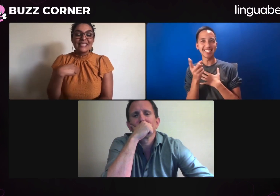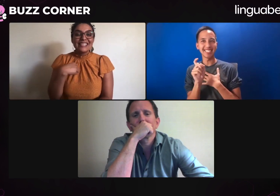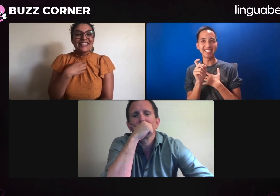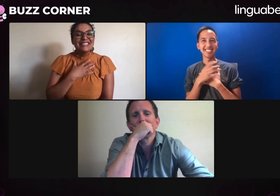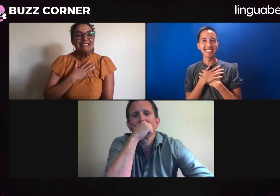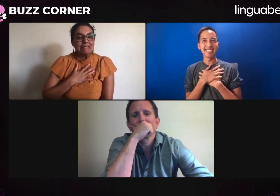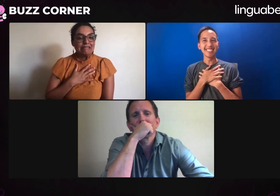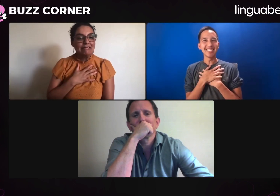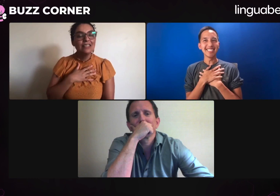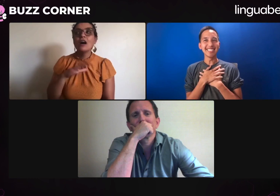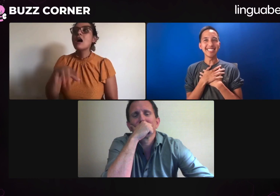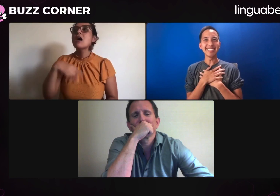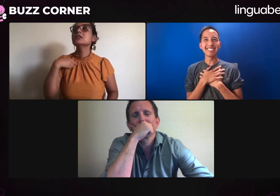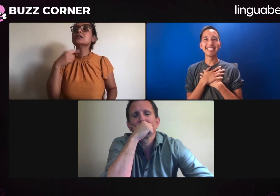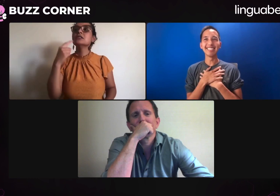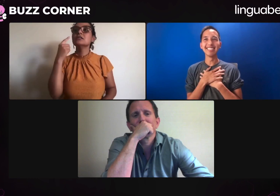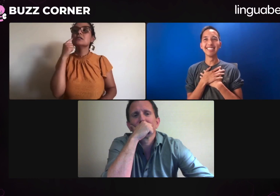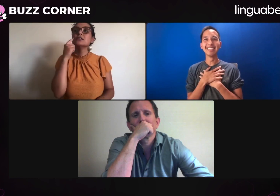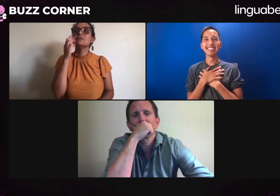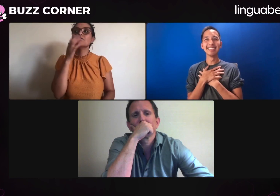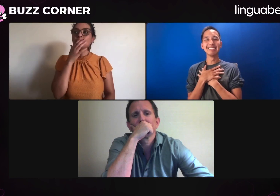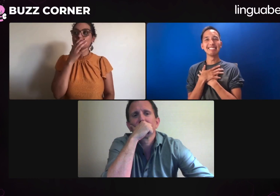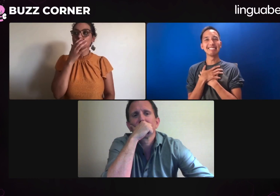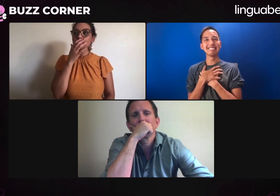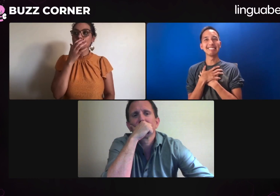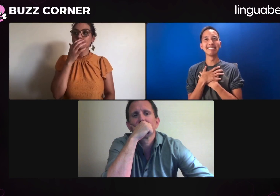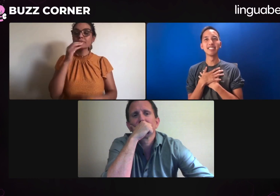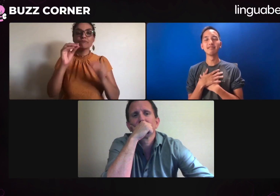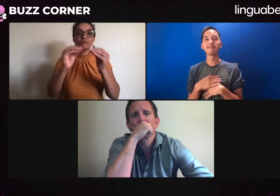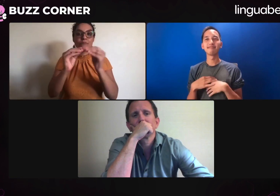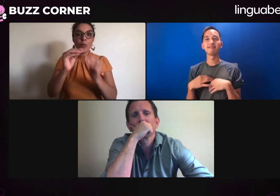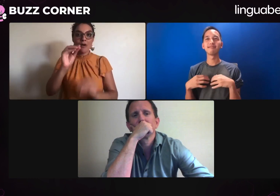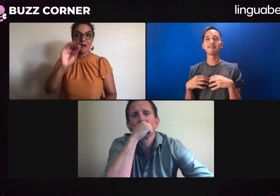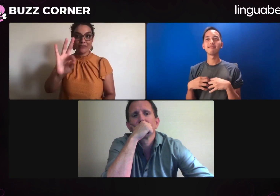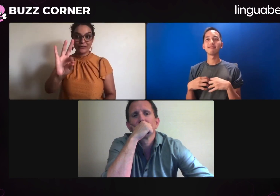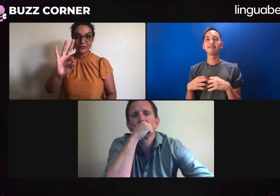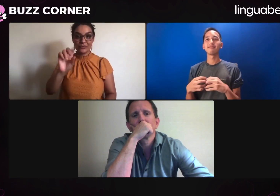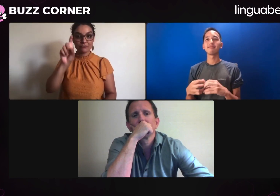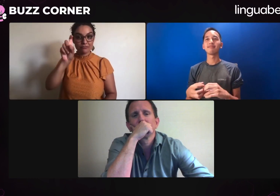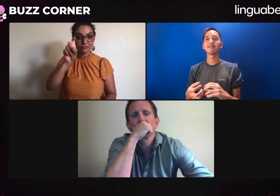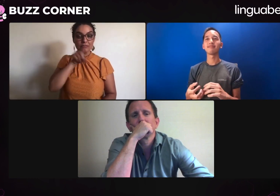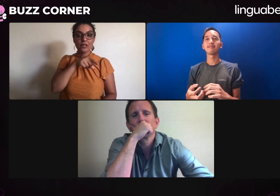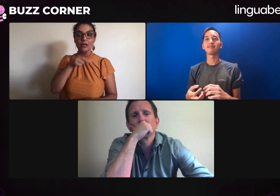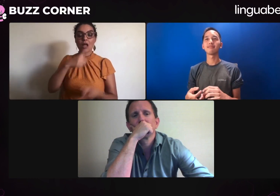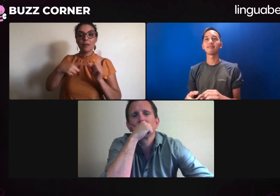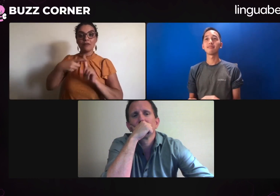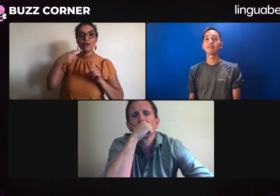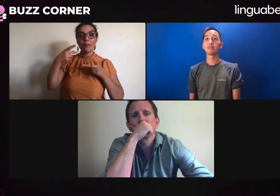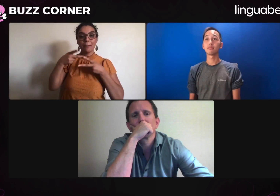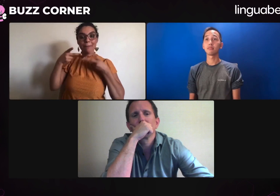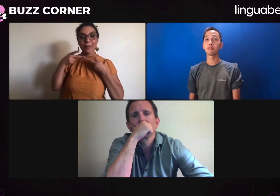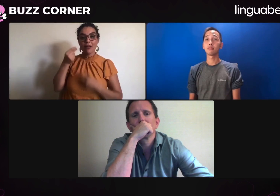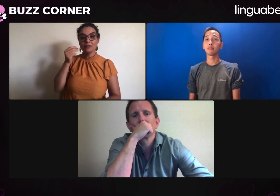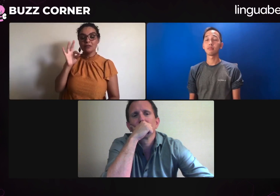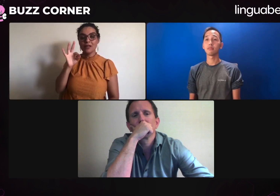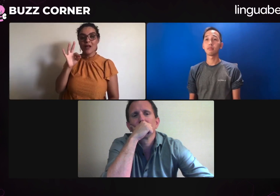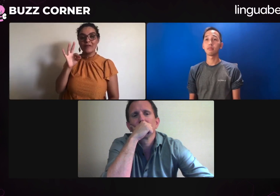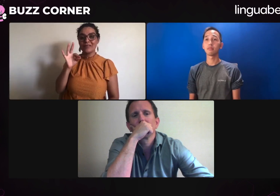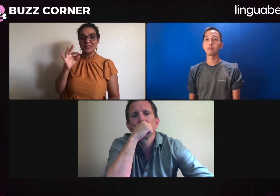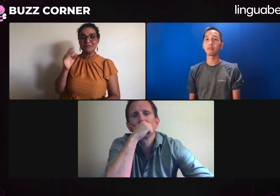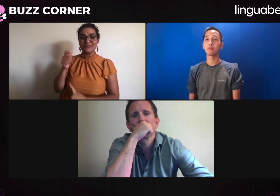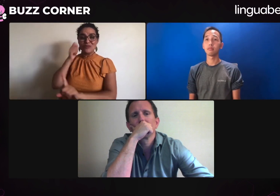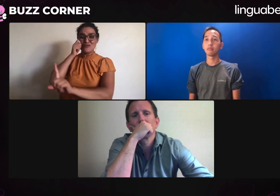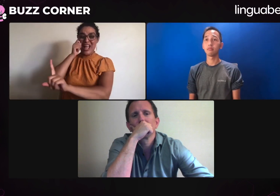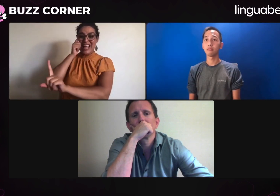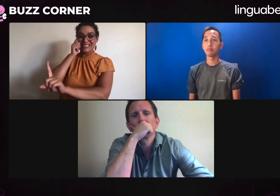does give you that bad taste in your mouth, though. Okay, so I'm thinking that this is more about